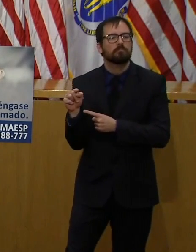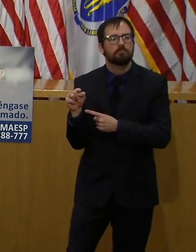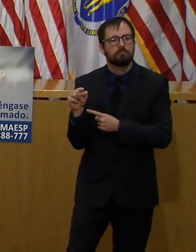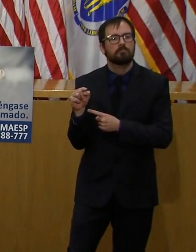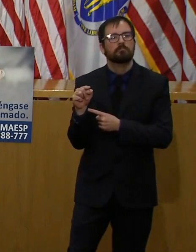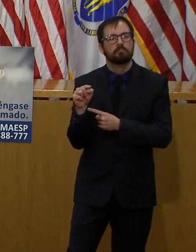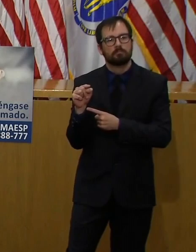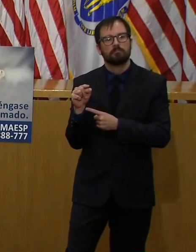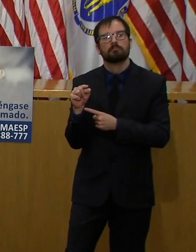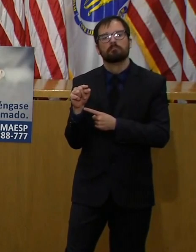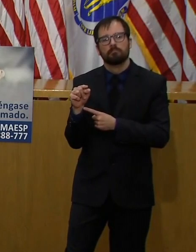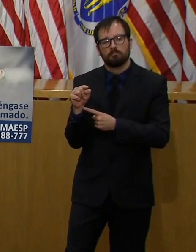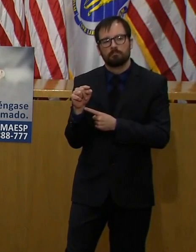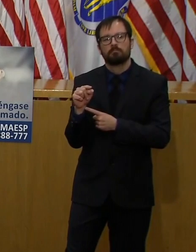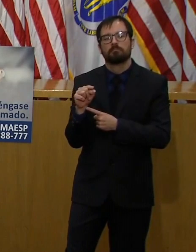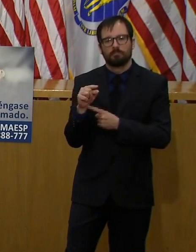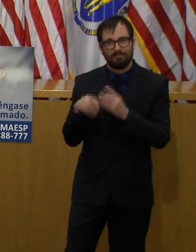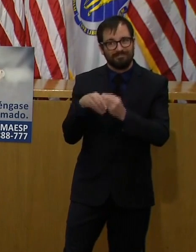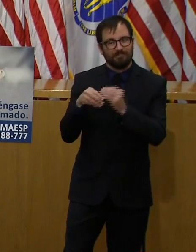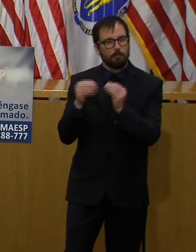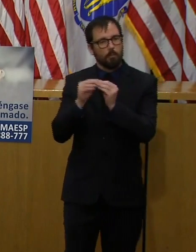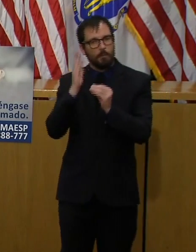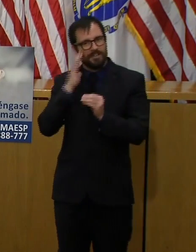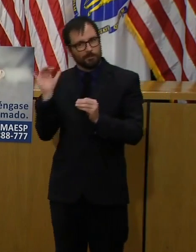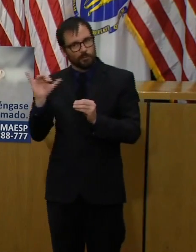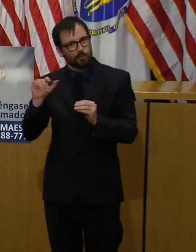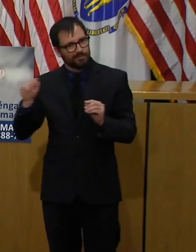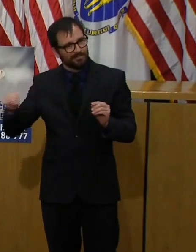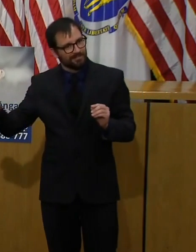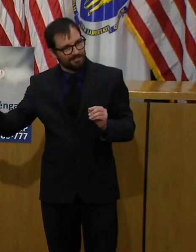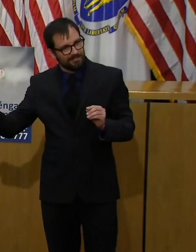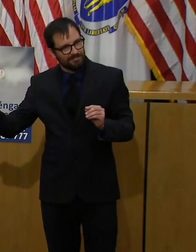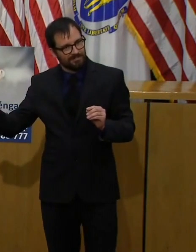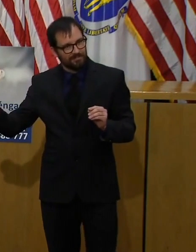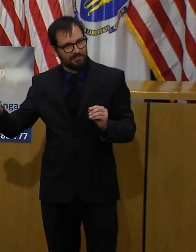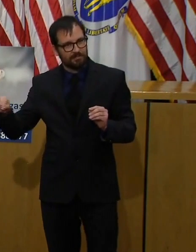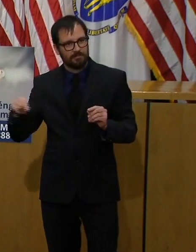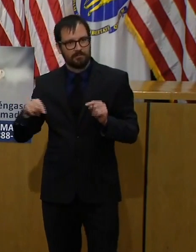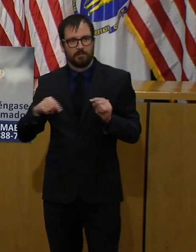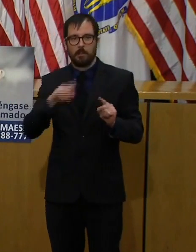who are COVID-19 positive until we can ensure that they're not.